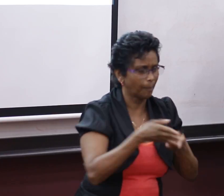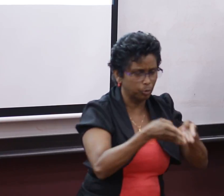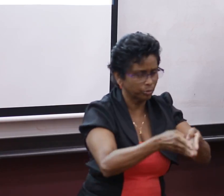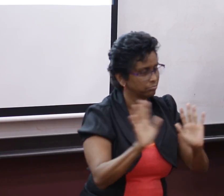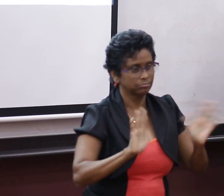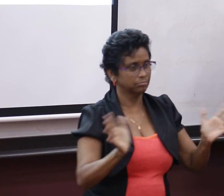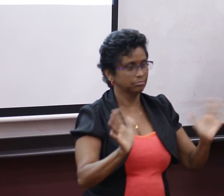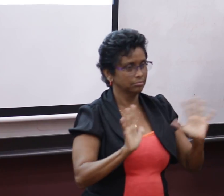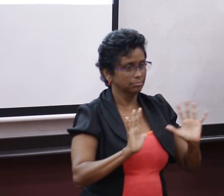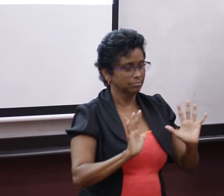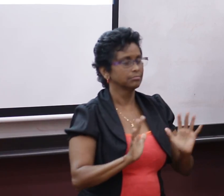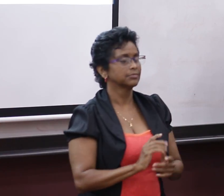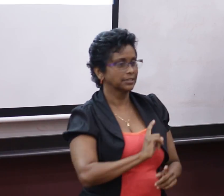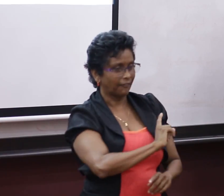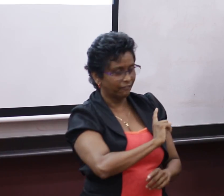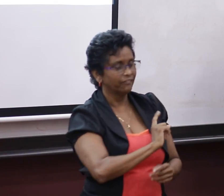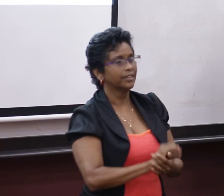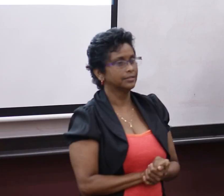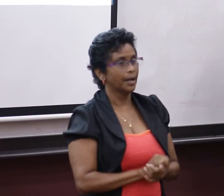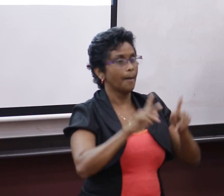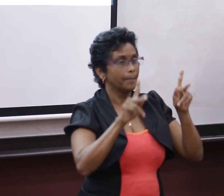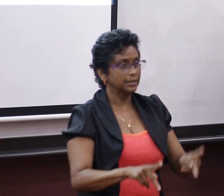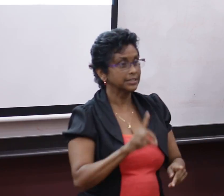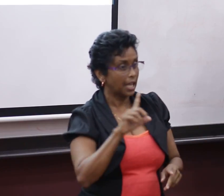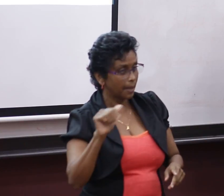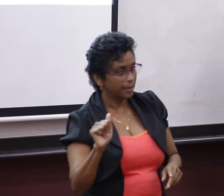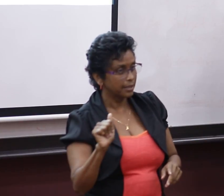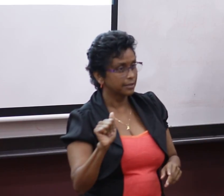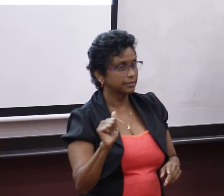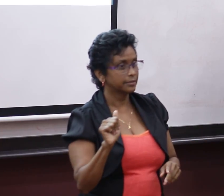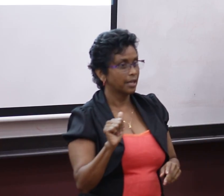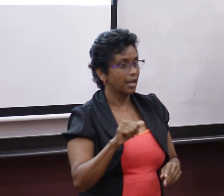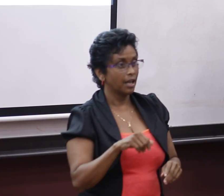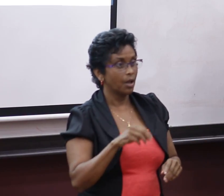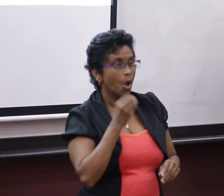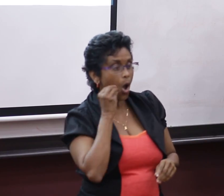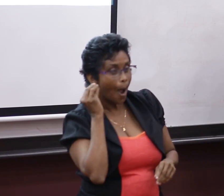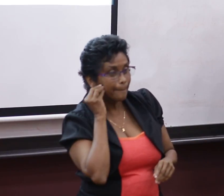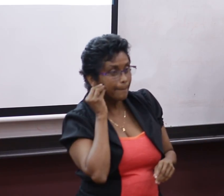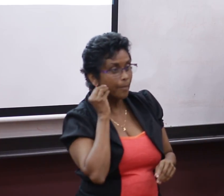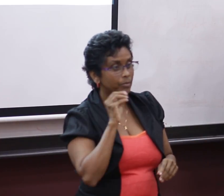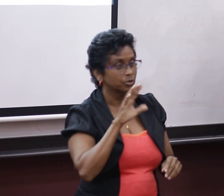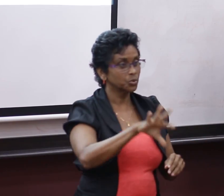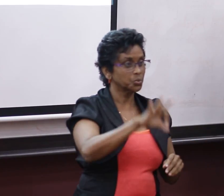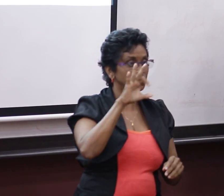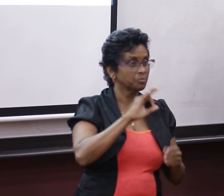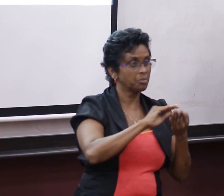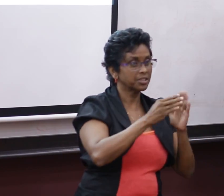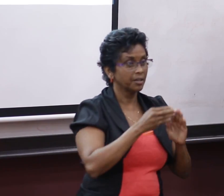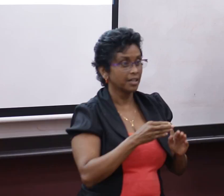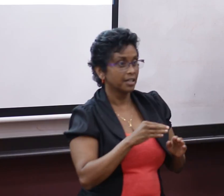Persons with disabilities have access to a range of in-home, residential, and other community support